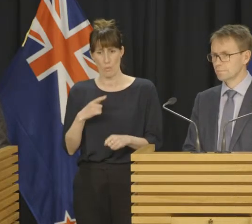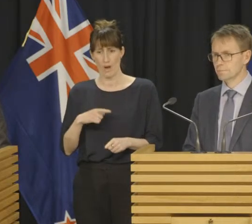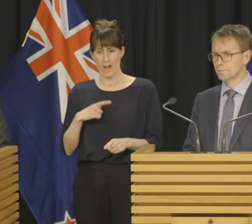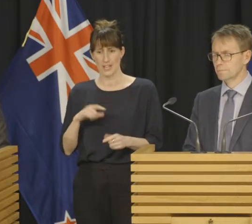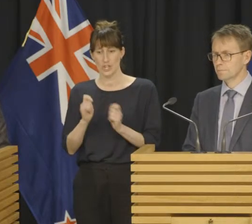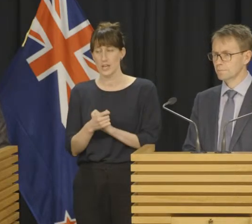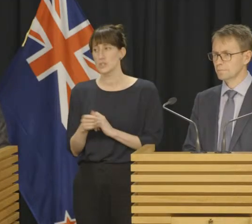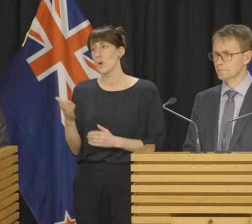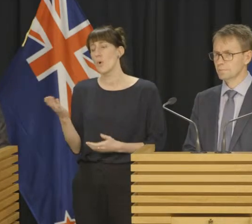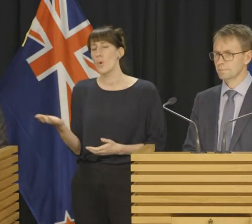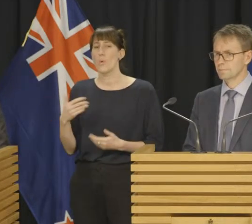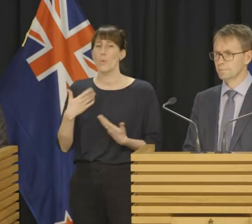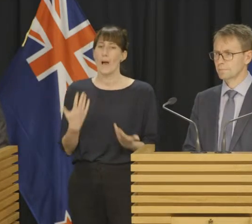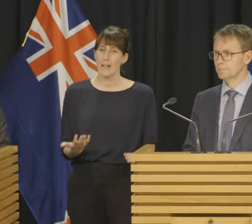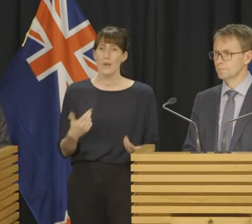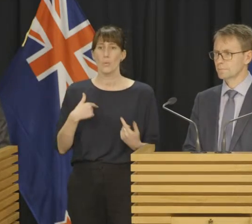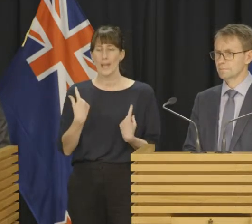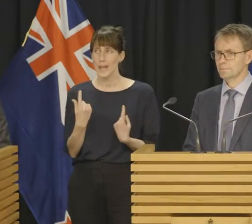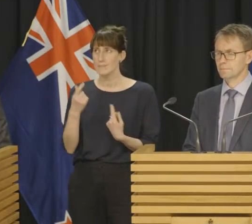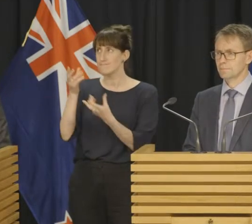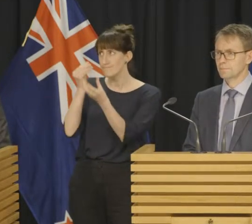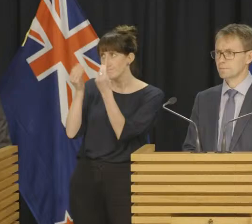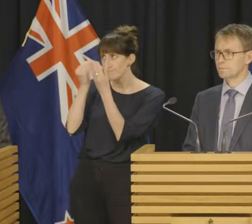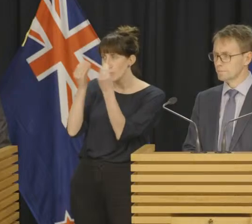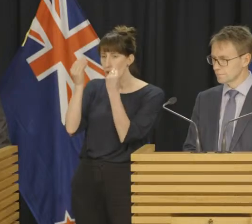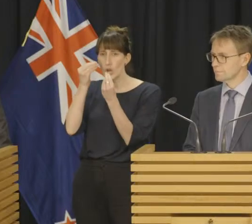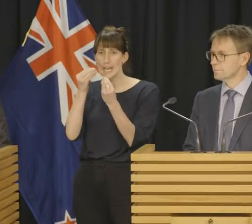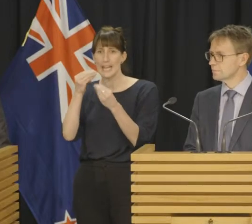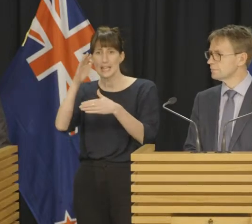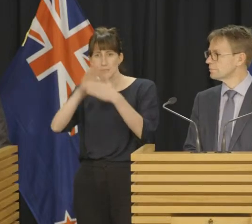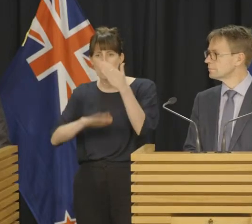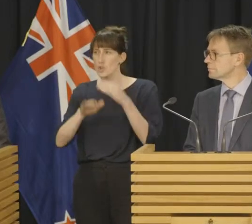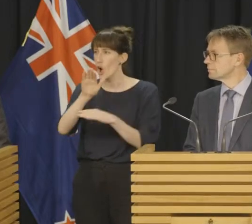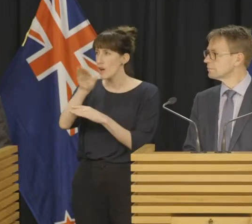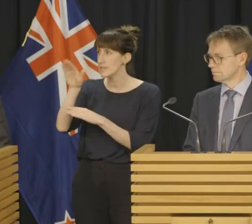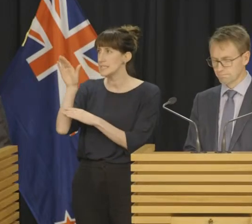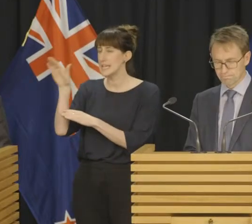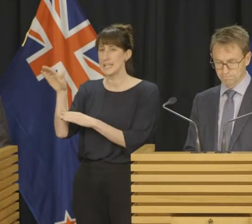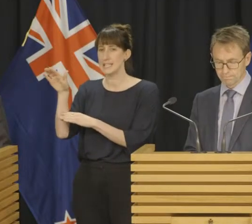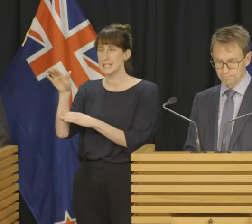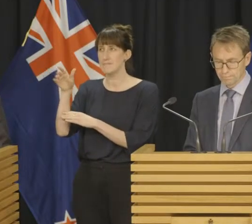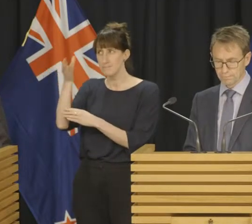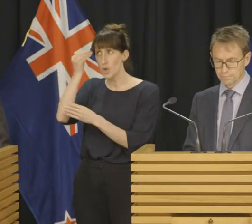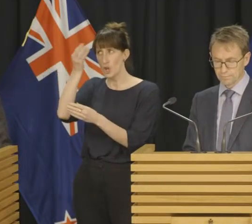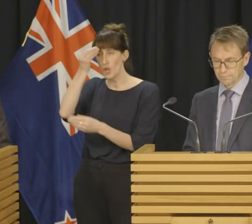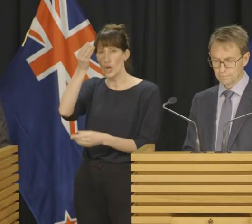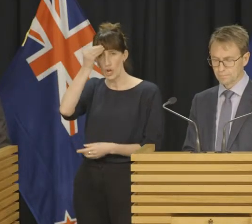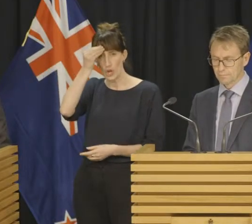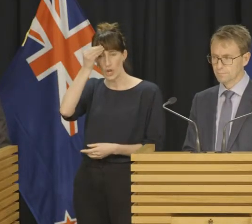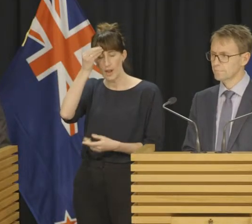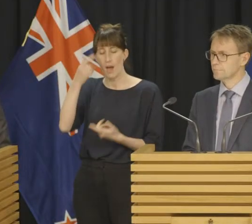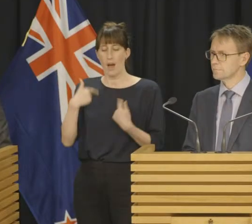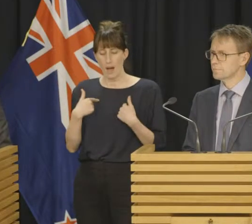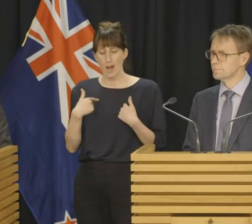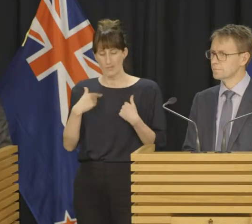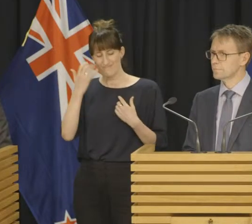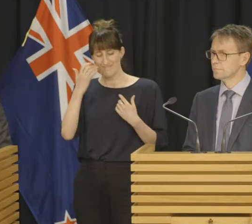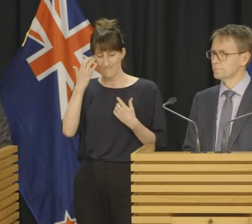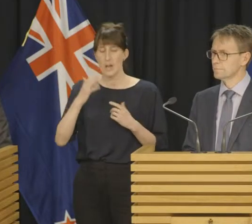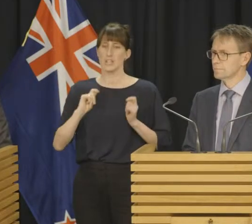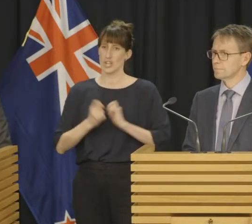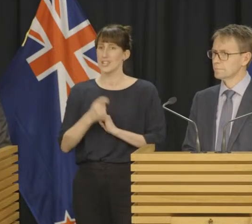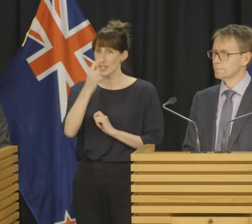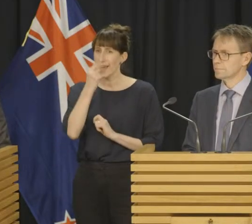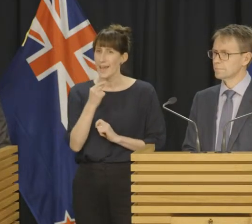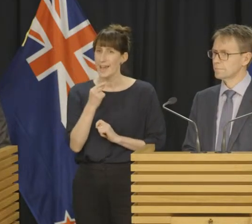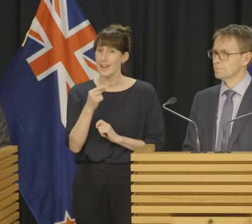of the time. And so we get new information, we get new experiences from what's happening around the rest of the world that we can draw on. So we can